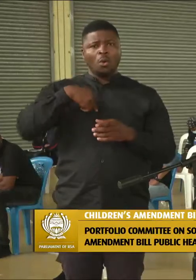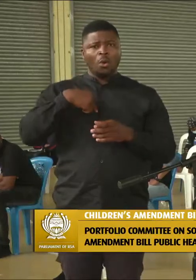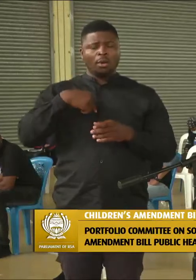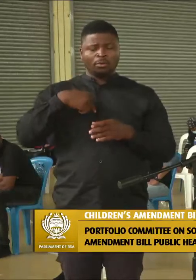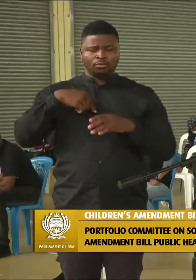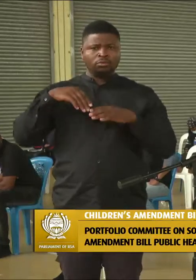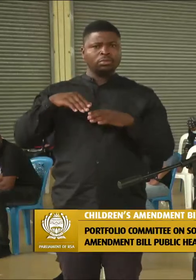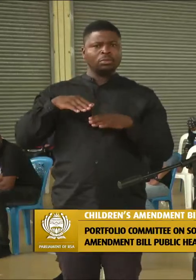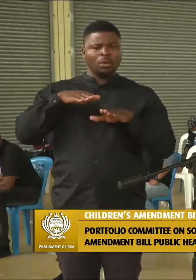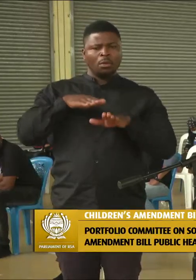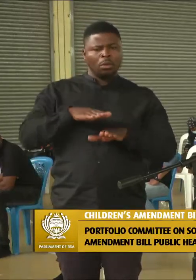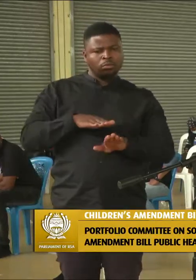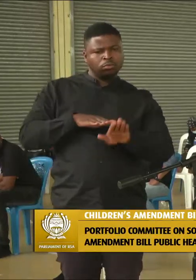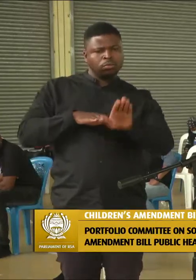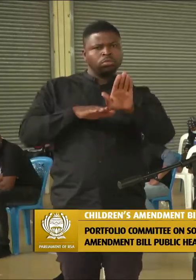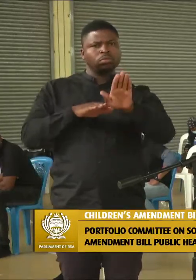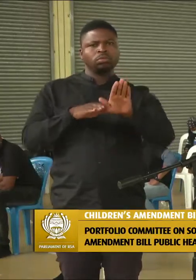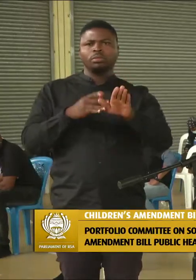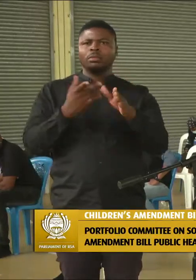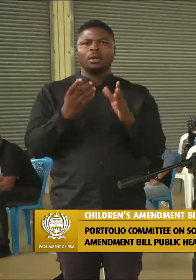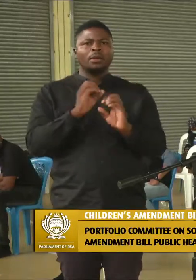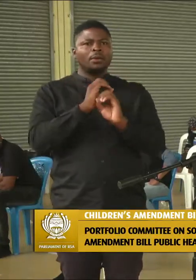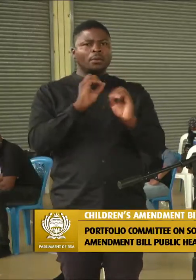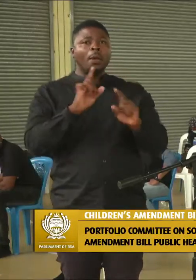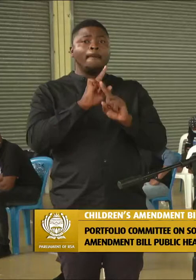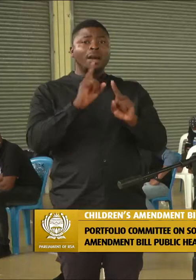proper equipment like wheelchairs.